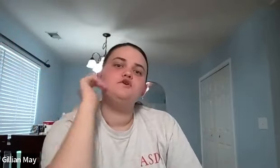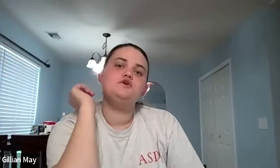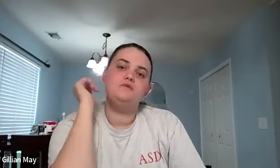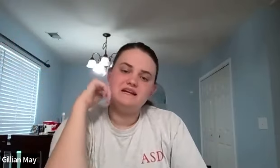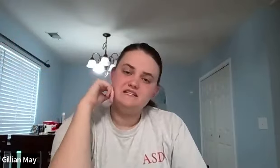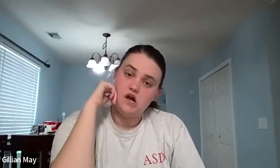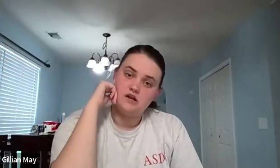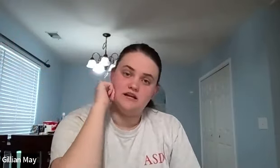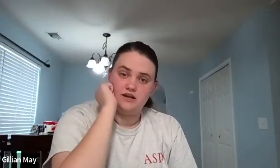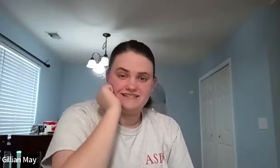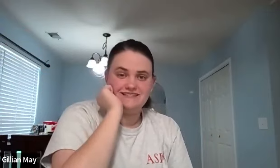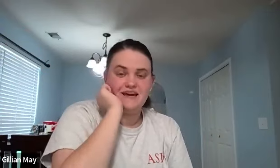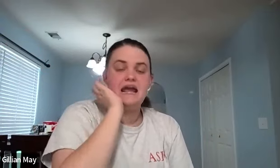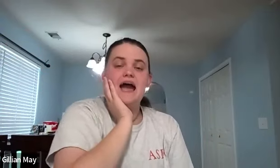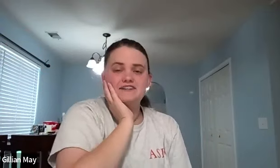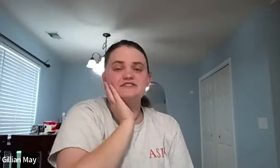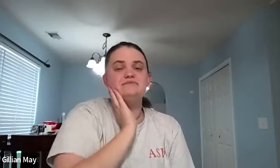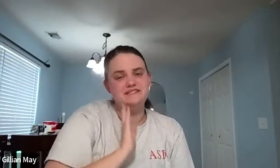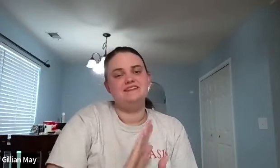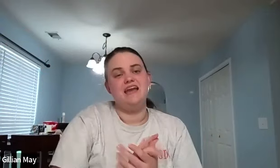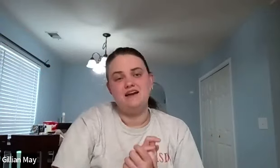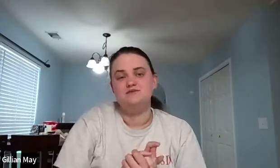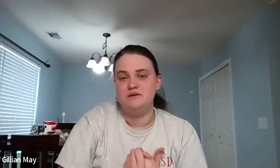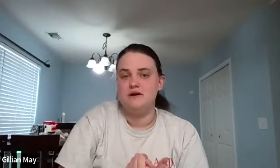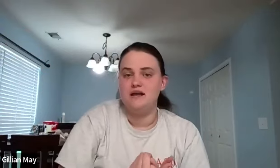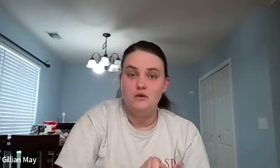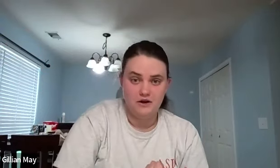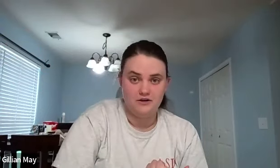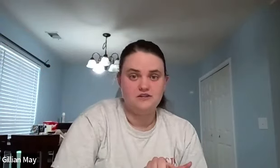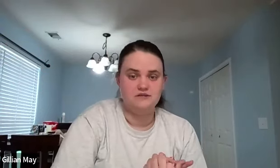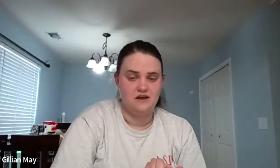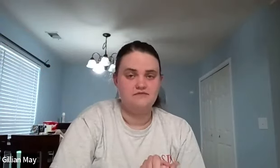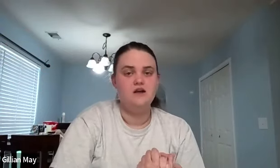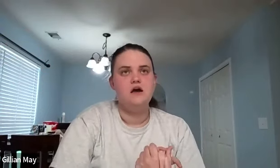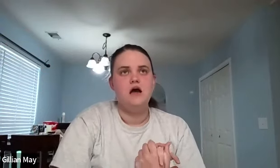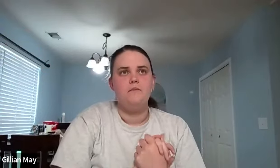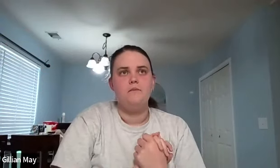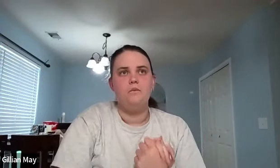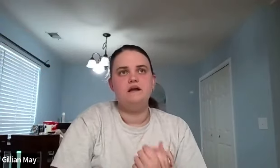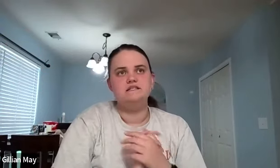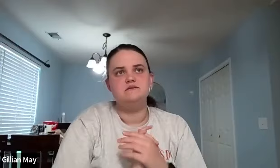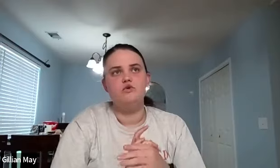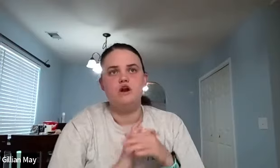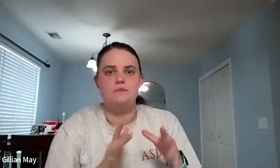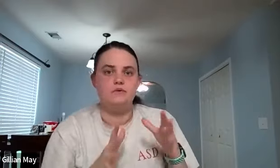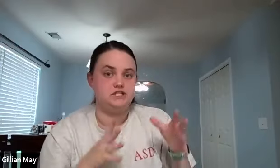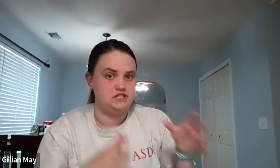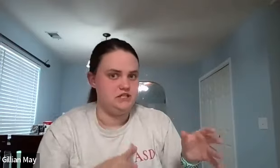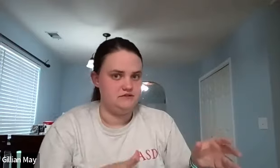For granddaughter and grandson, I actually recently asked one of my coworkers who's deaf, what is the more common way she uses